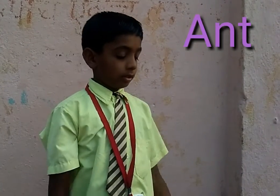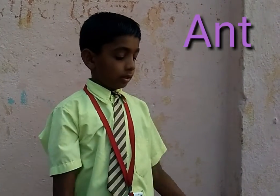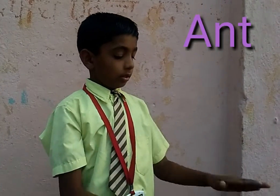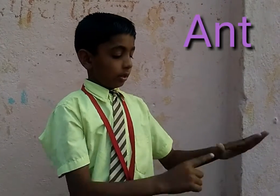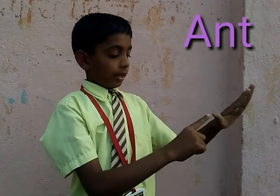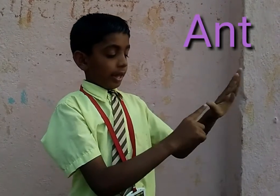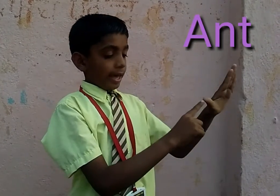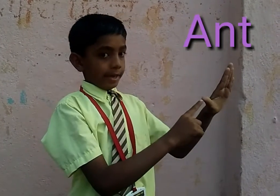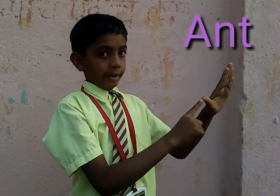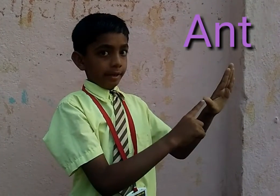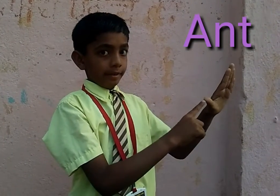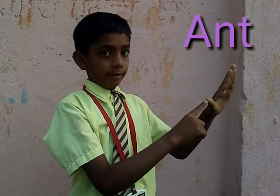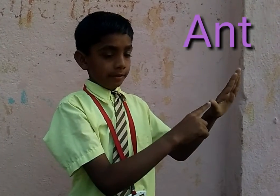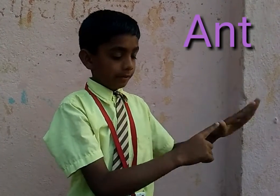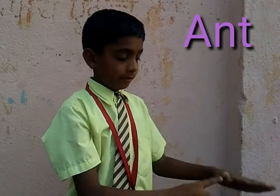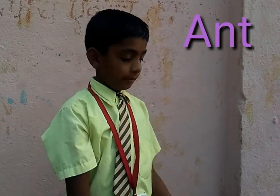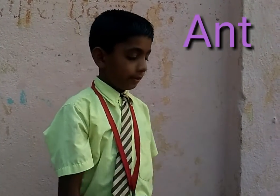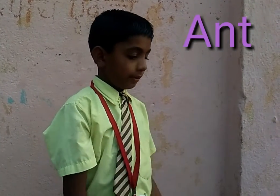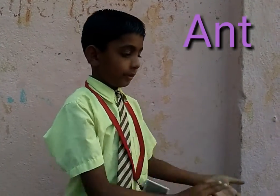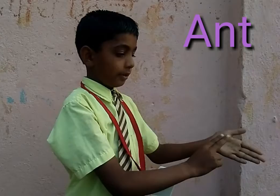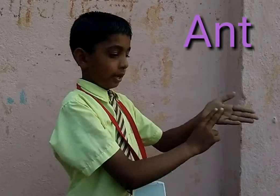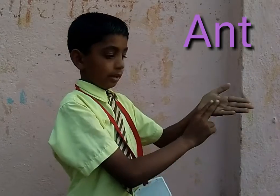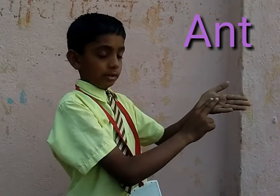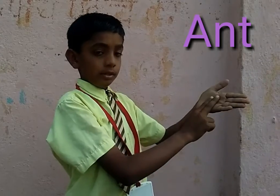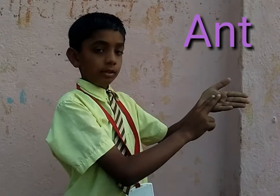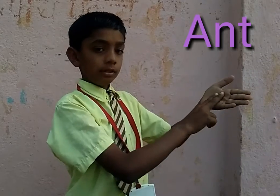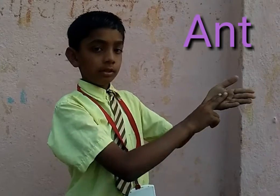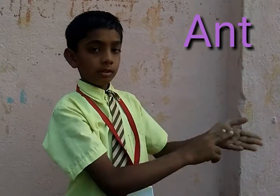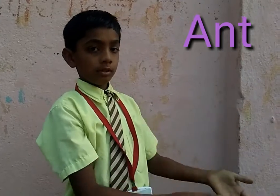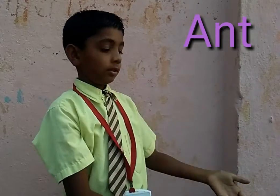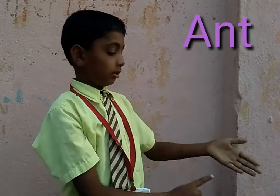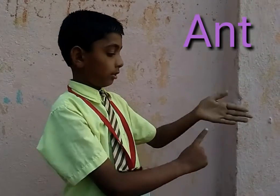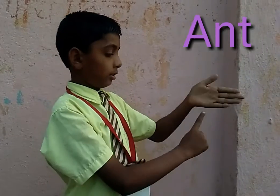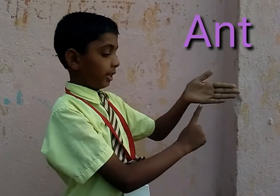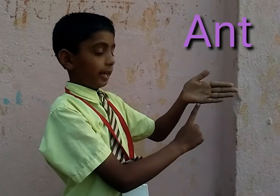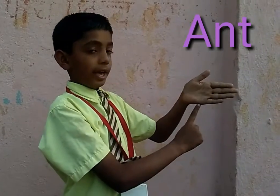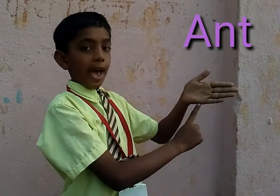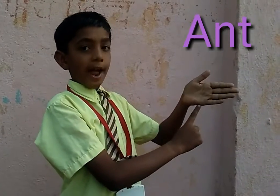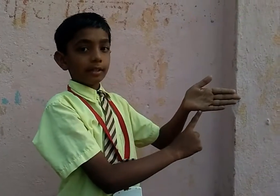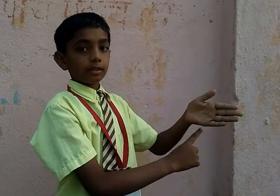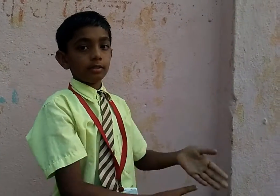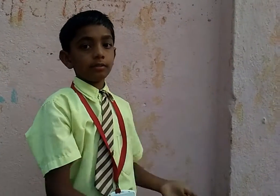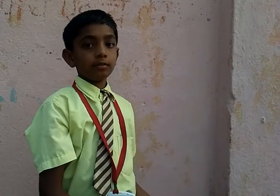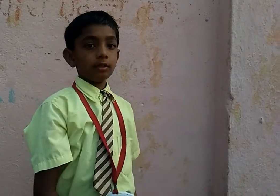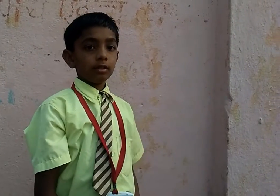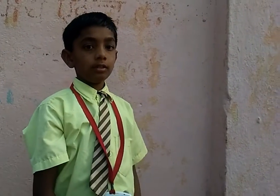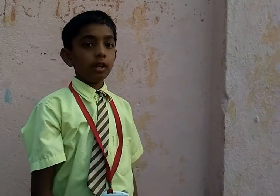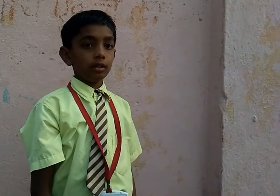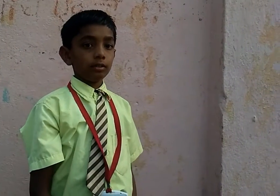A. Young. D. And. And. The.